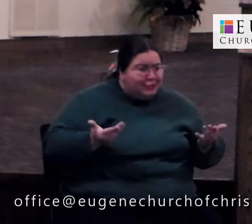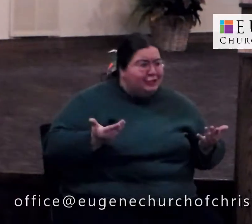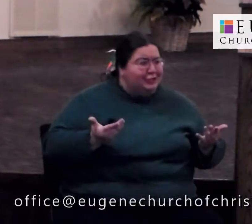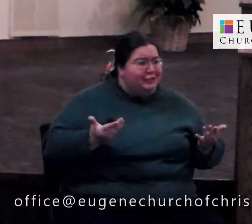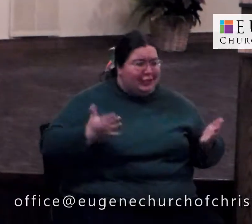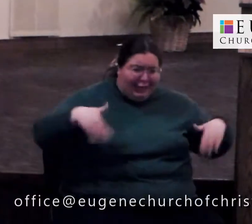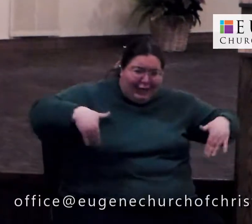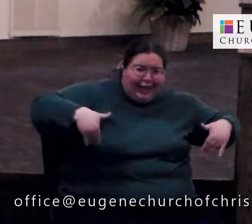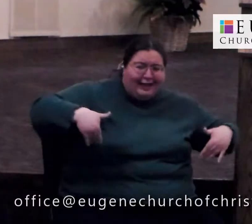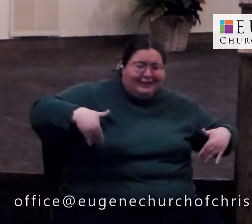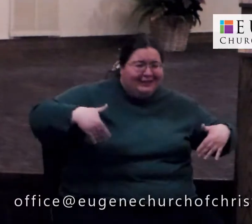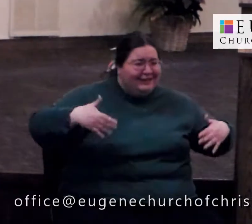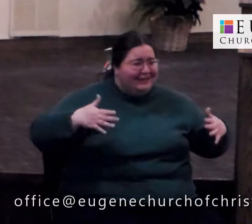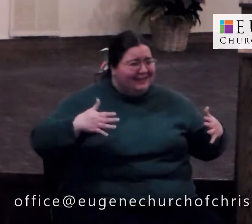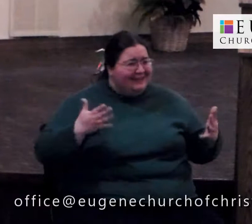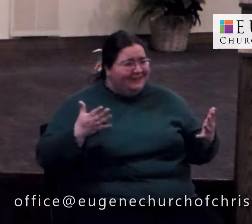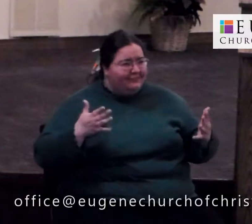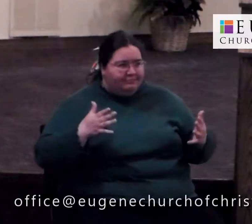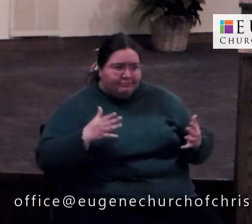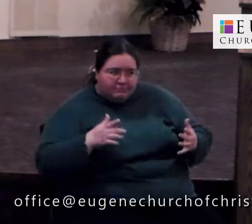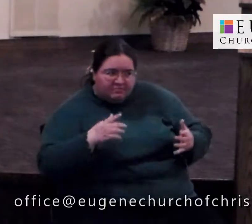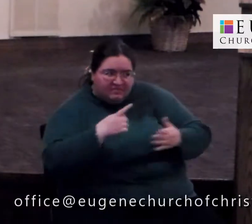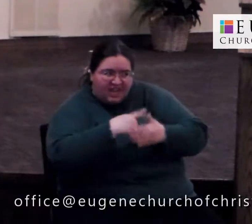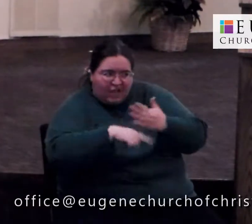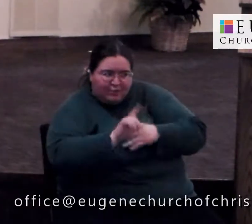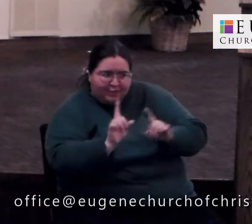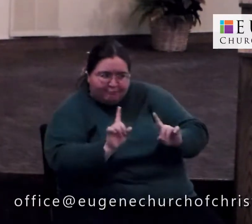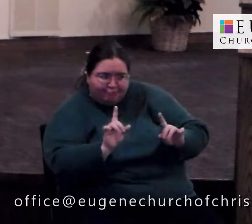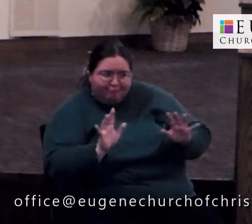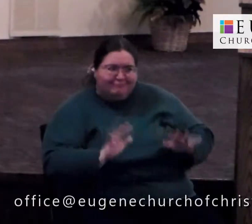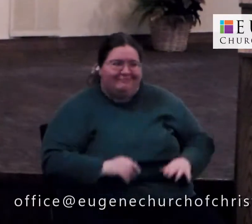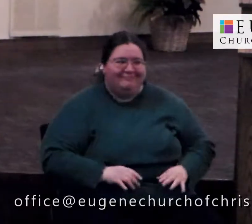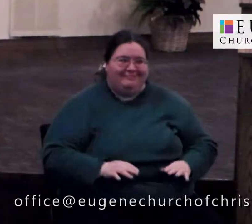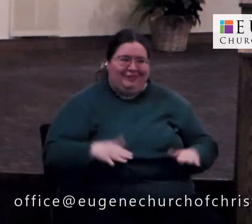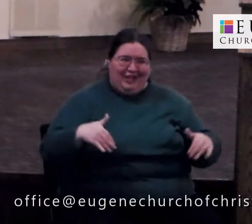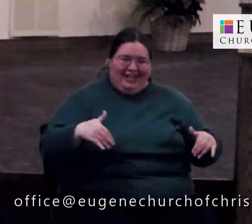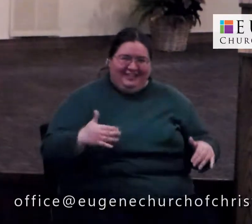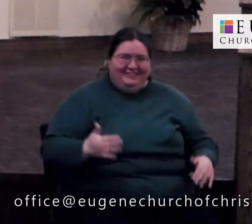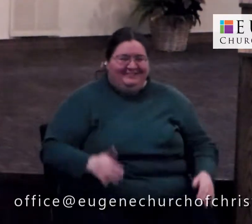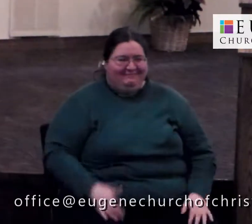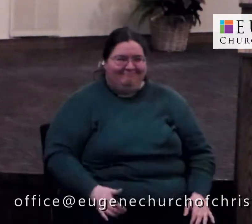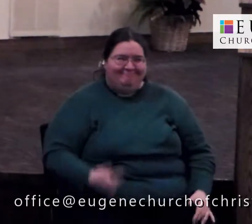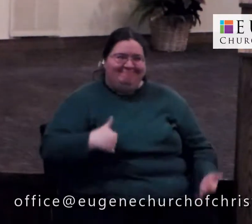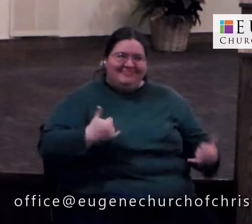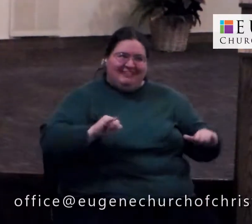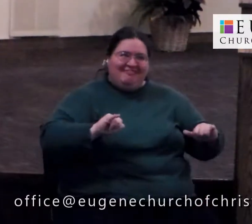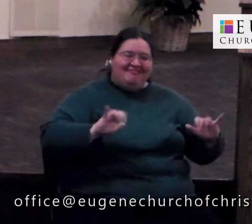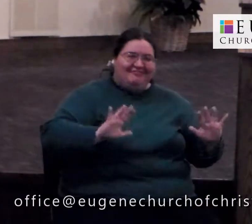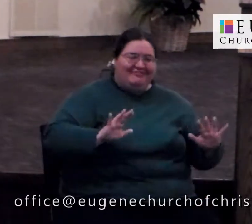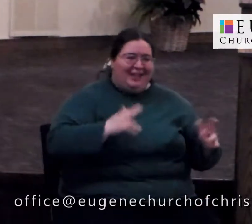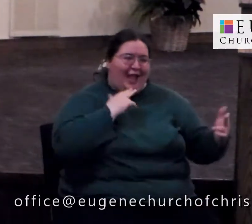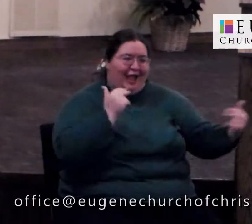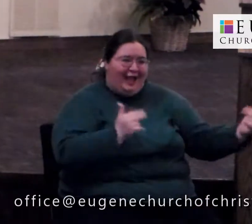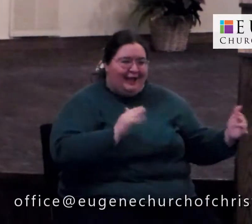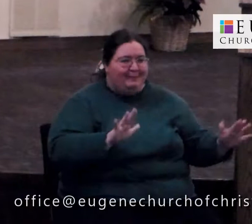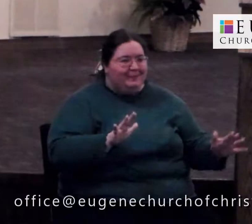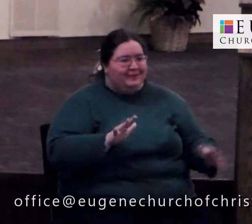Sunday. And I thought to myself, how weird would that be to be there and to have this message brought to you